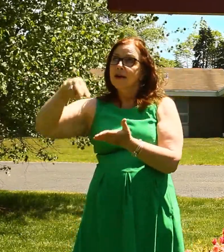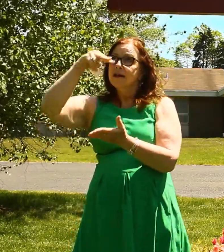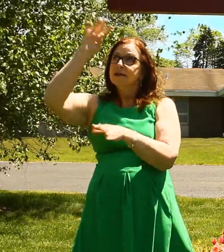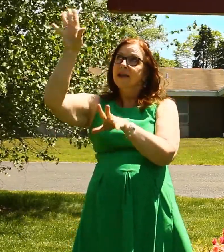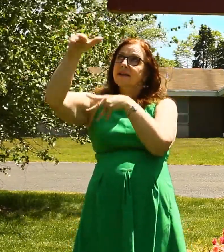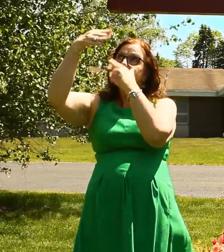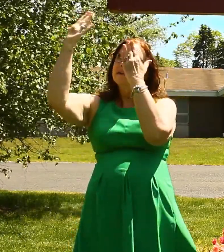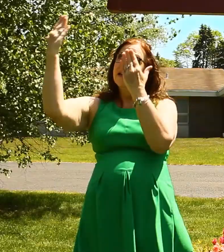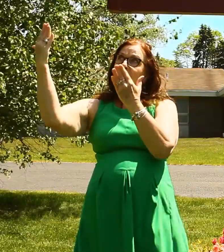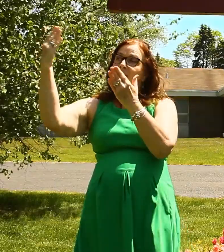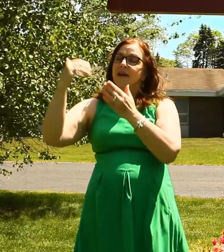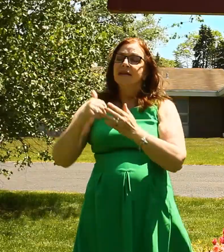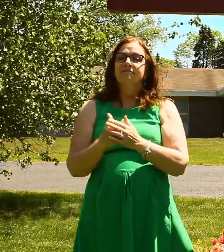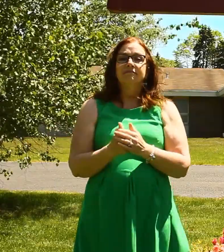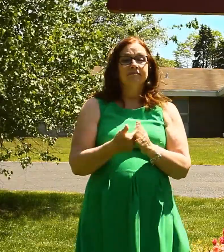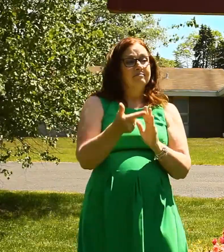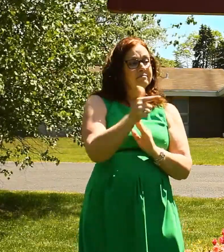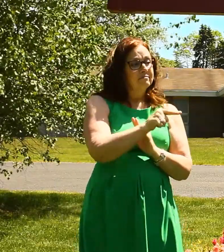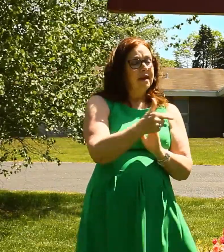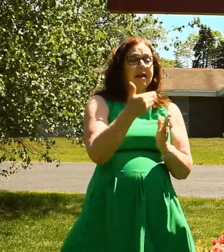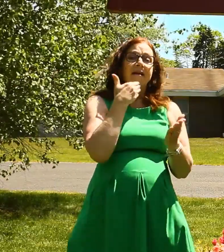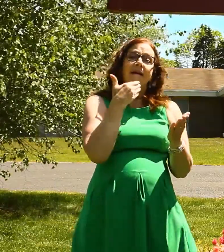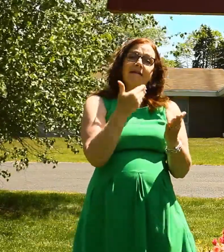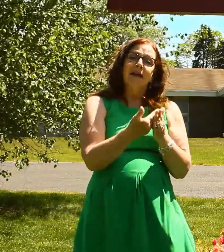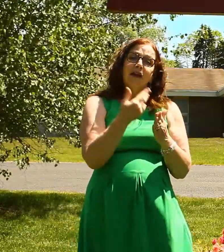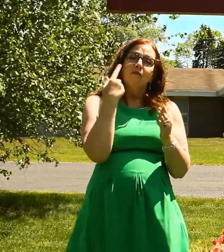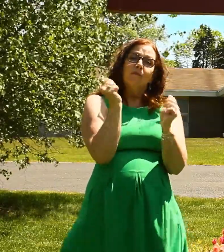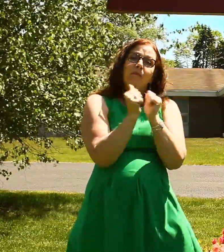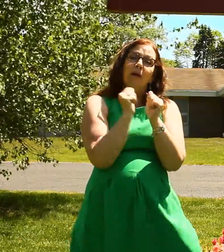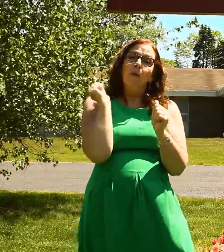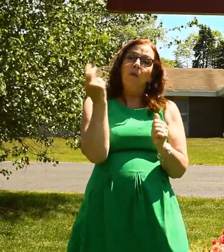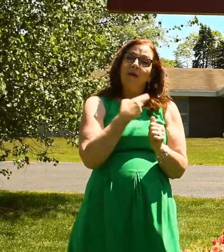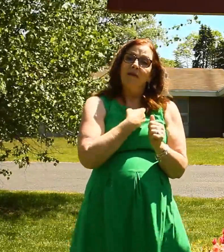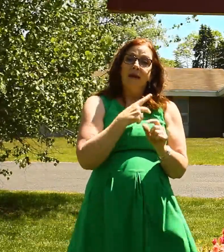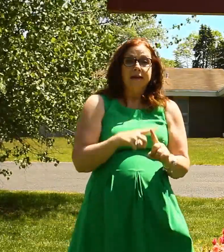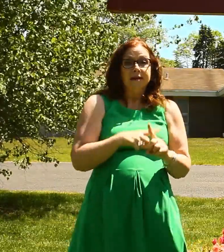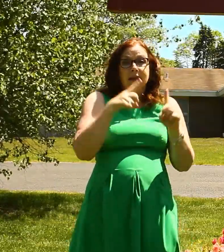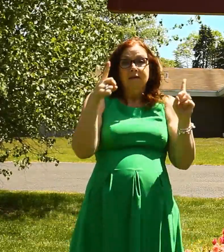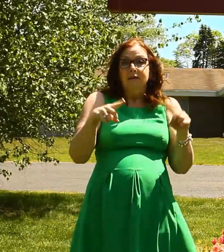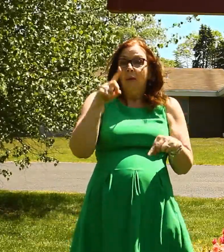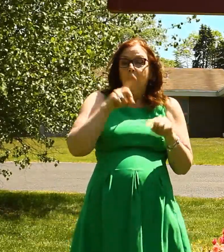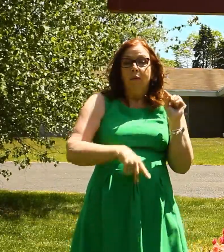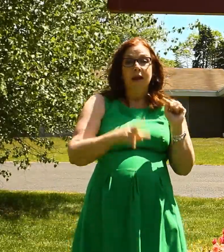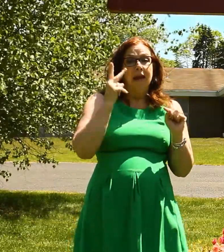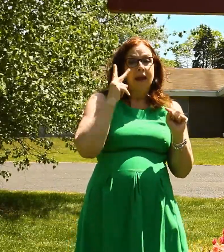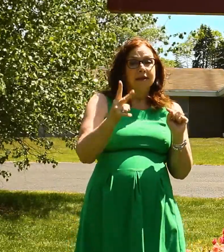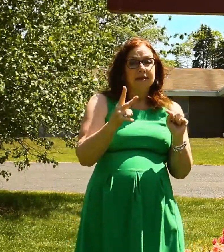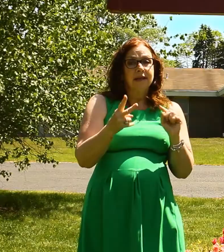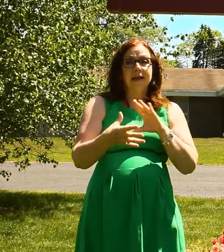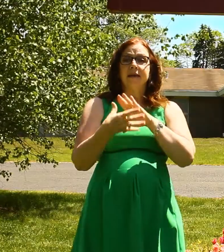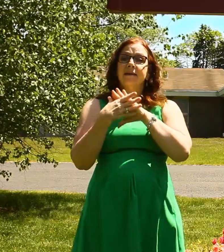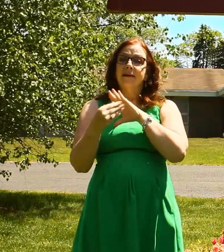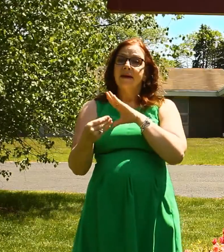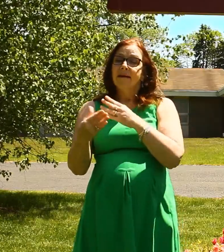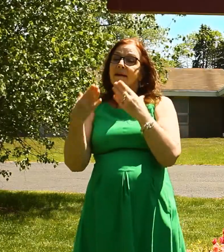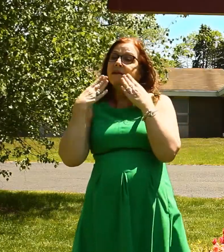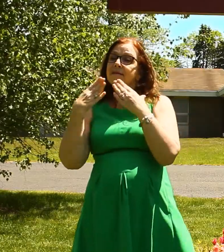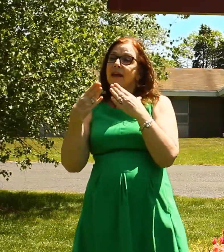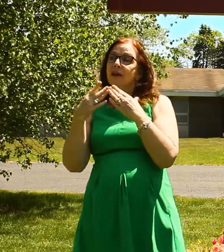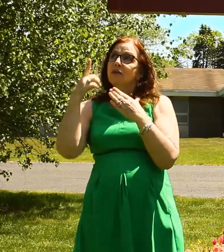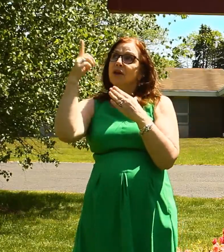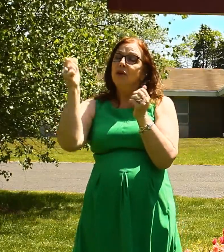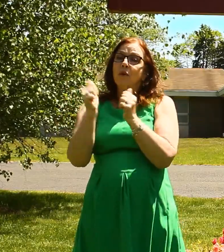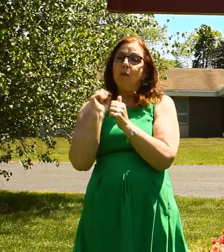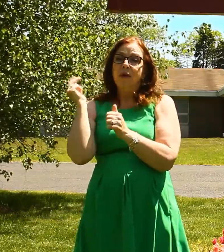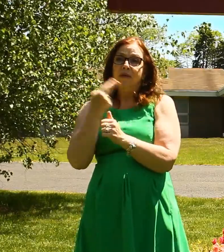into heaven. Thank you for being with us even if we can't see you. Thank you for being